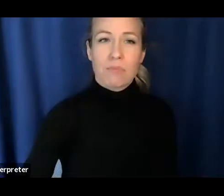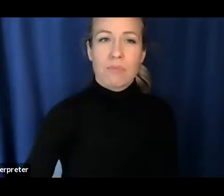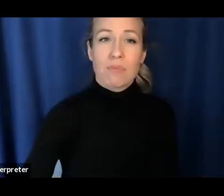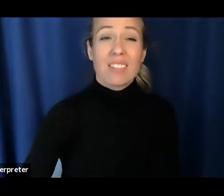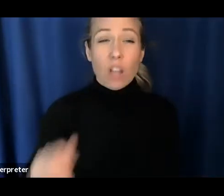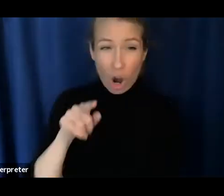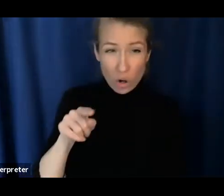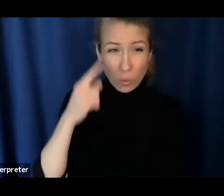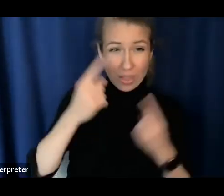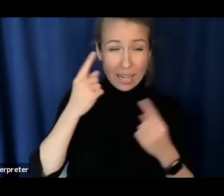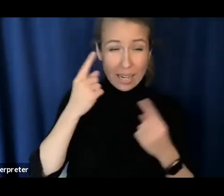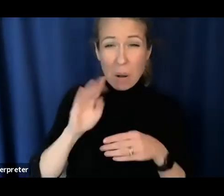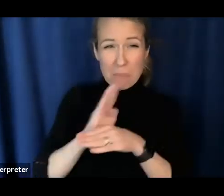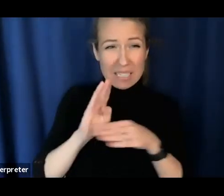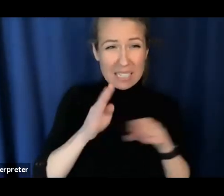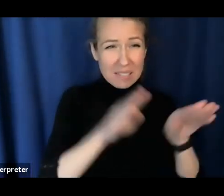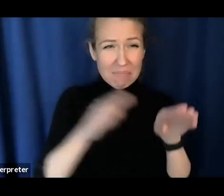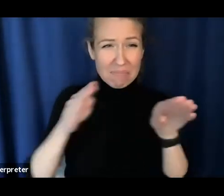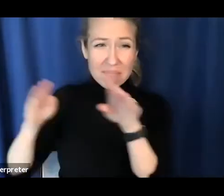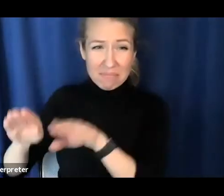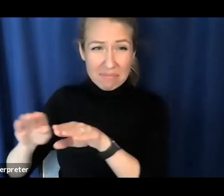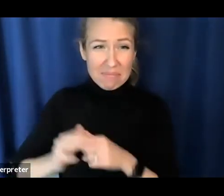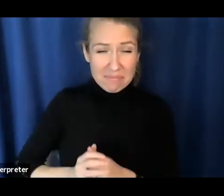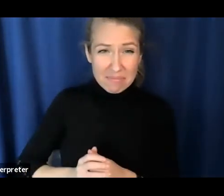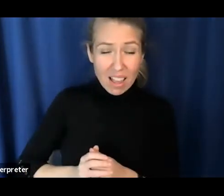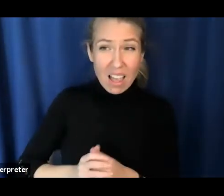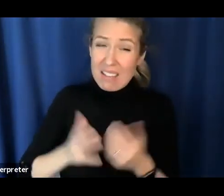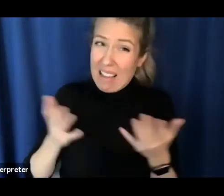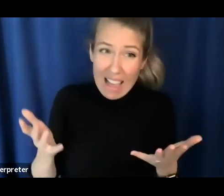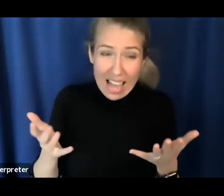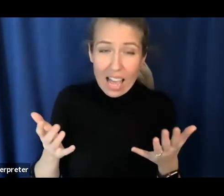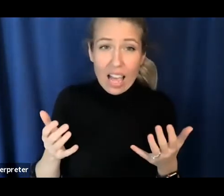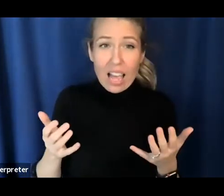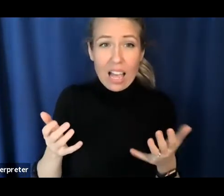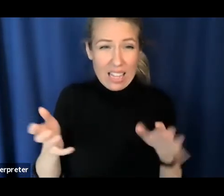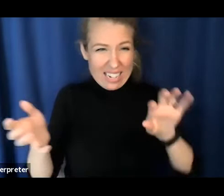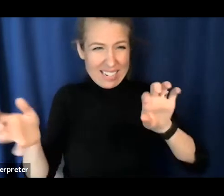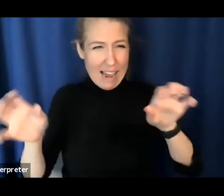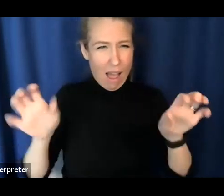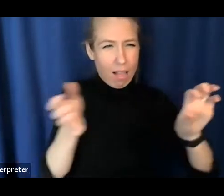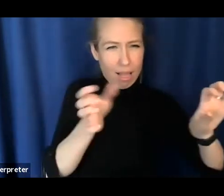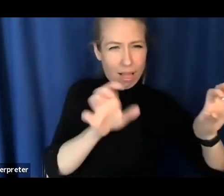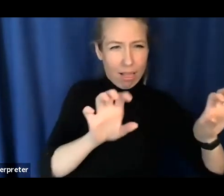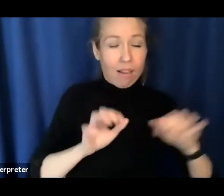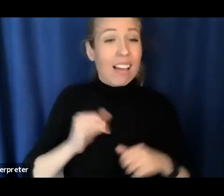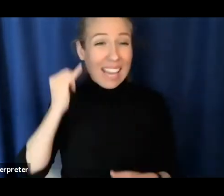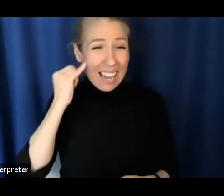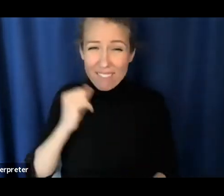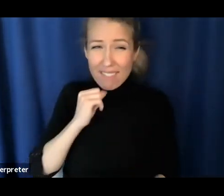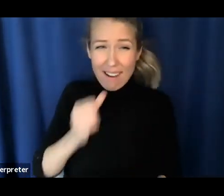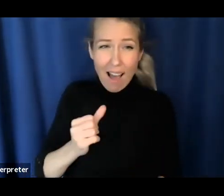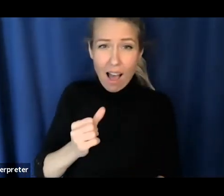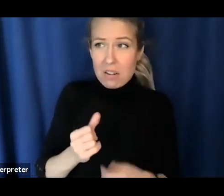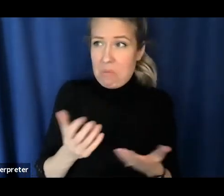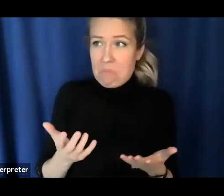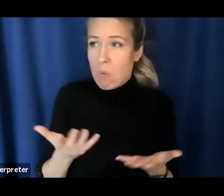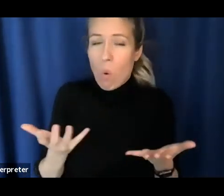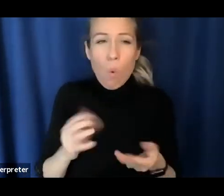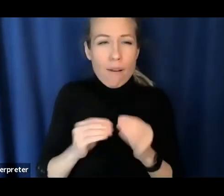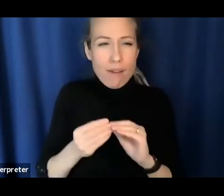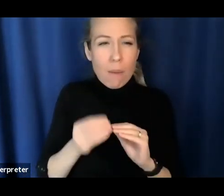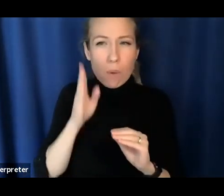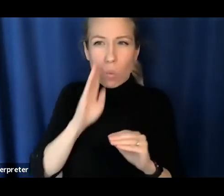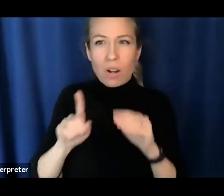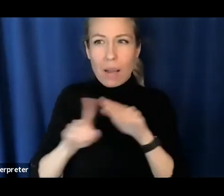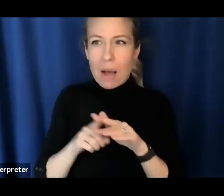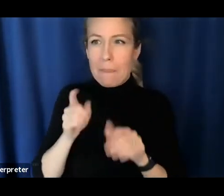not, what you would need to hear from your public health experts to decide to go ahead and do that.